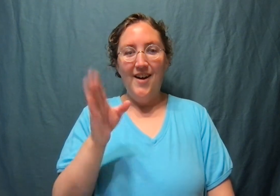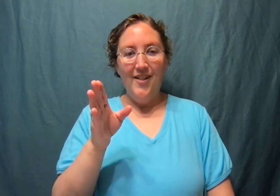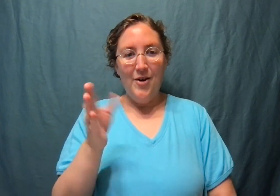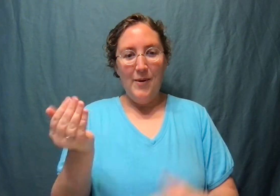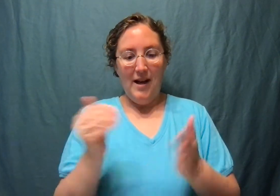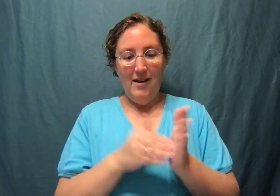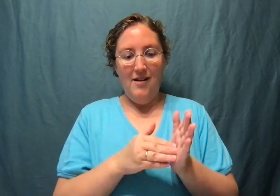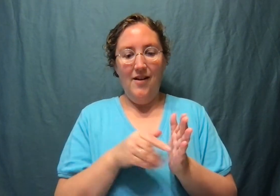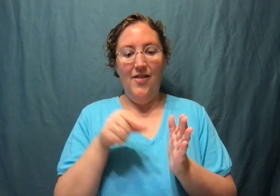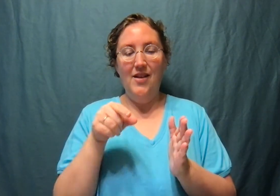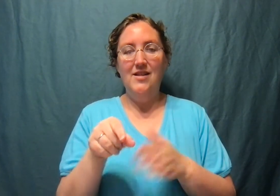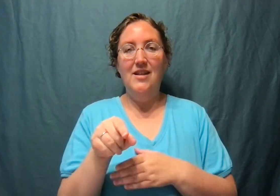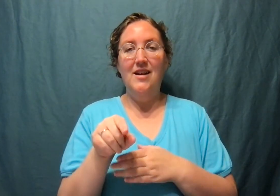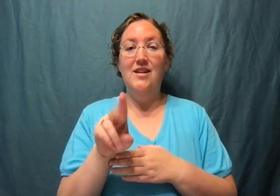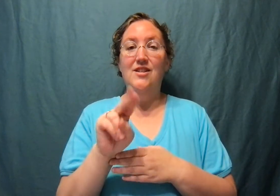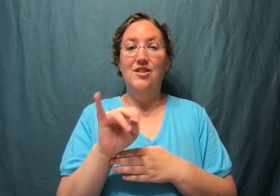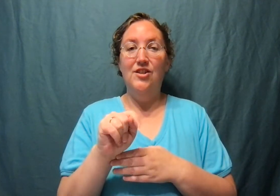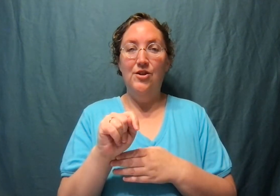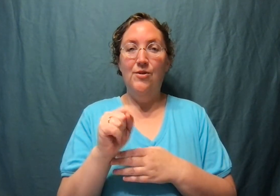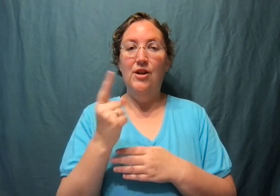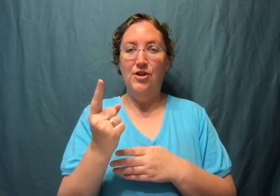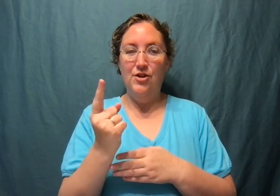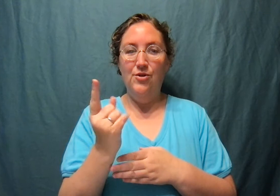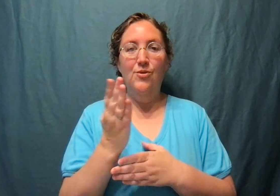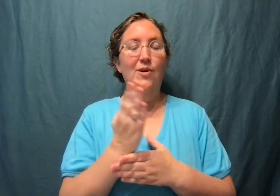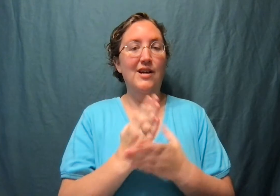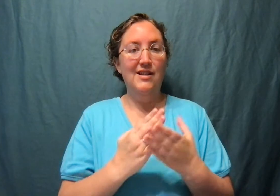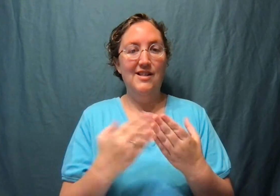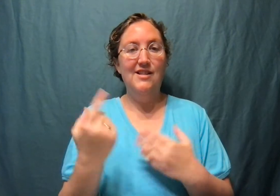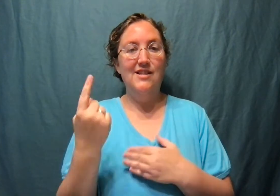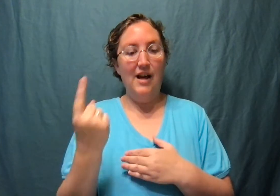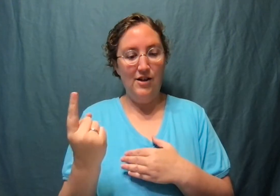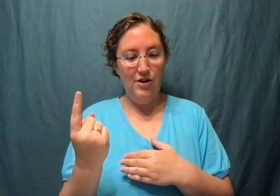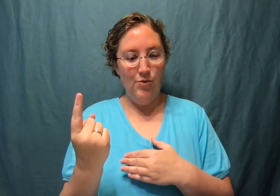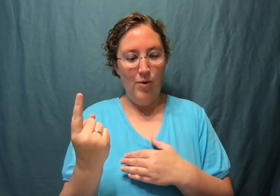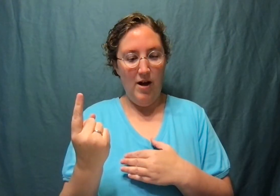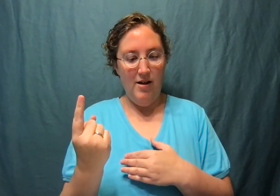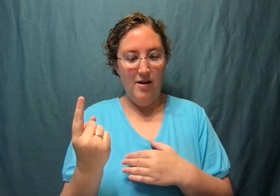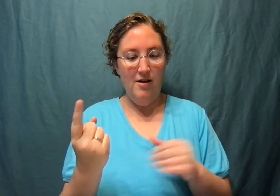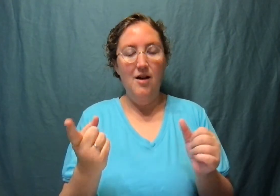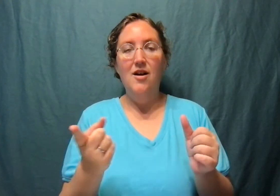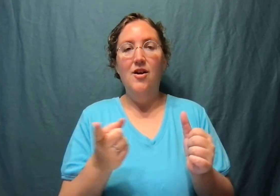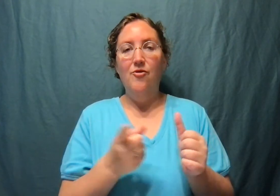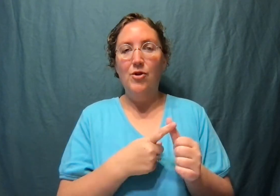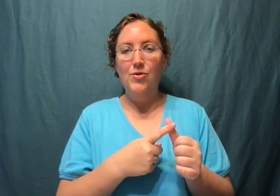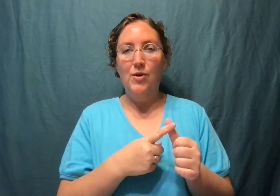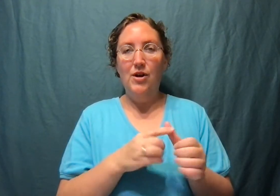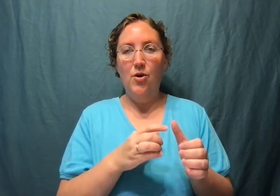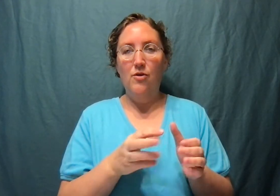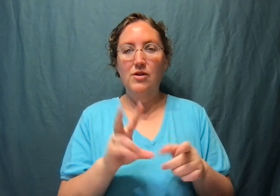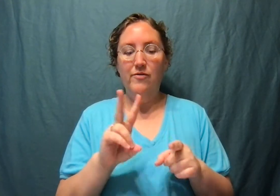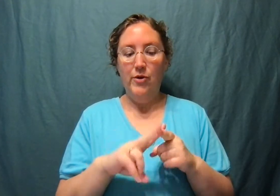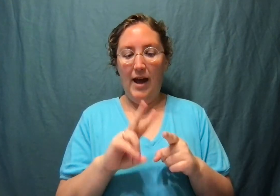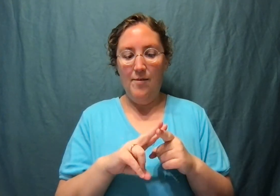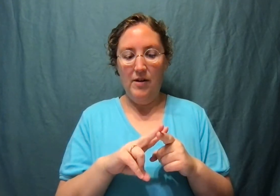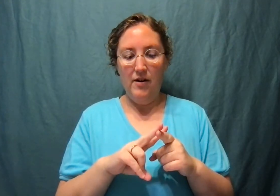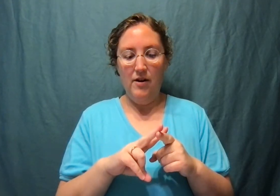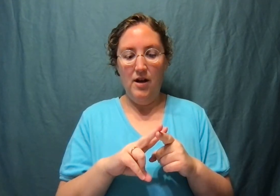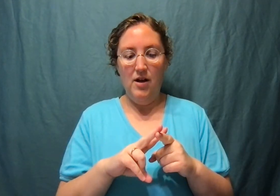Hello again. This is Unit 2, Section 1. First, we're going to go over some vocabulary